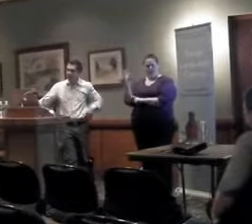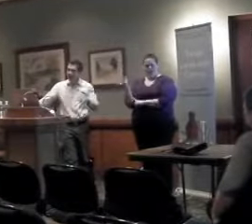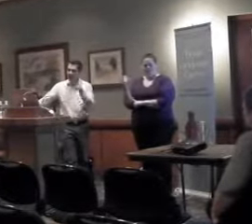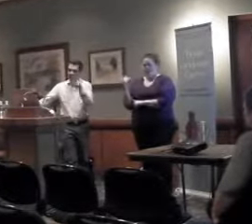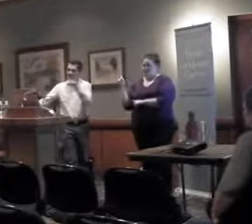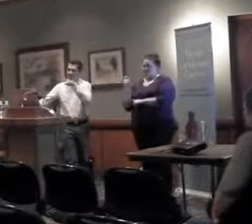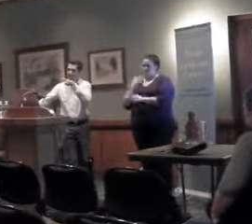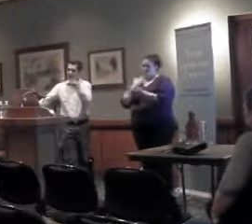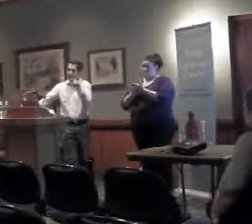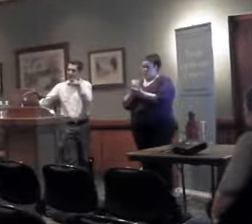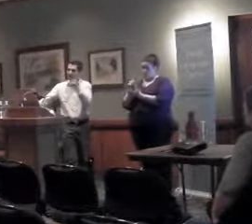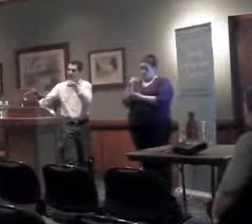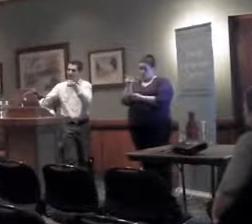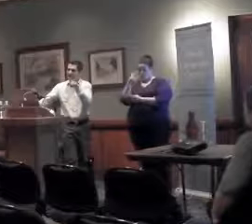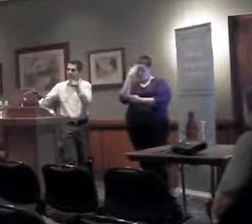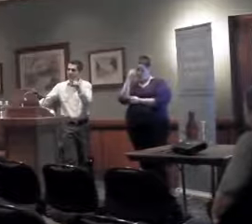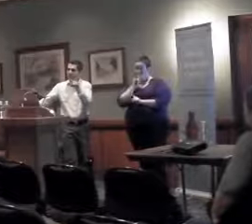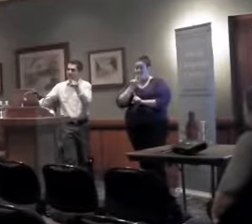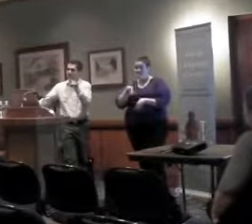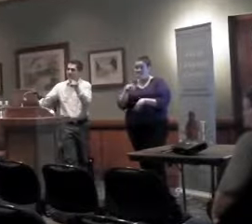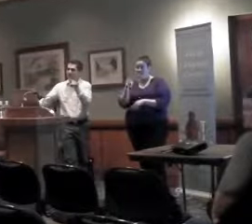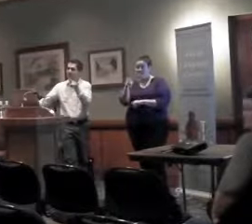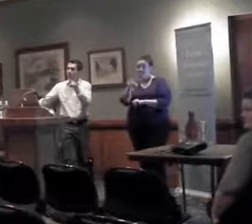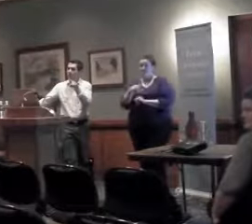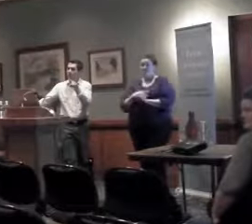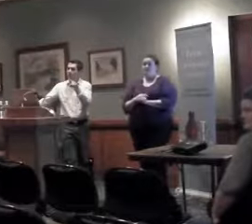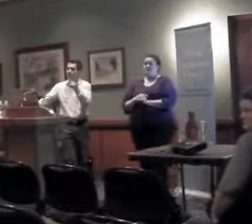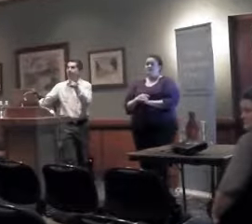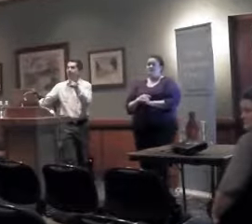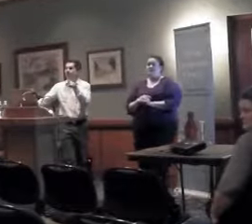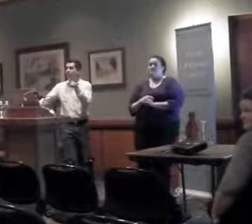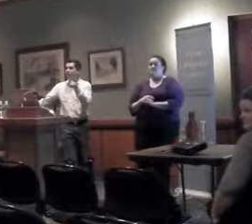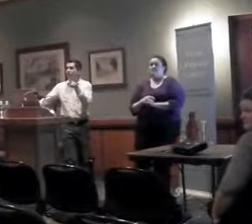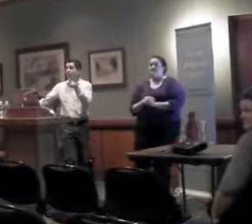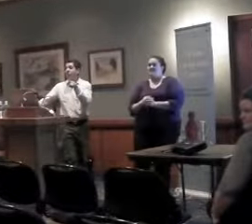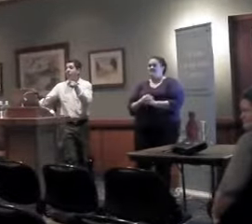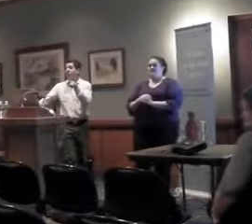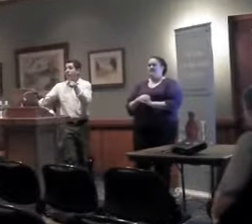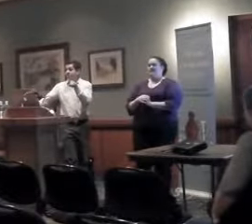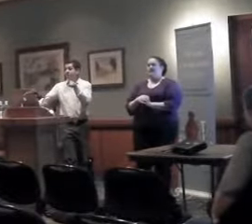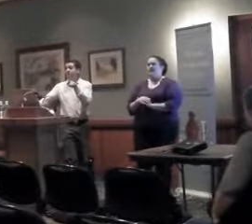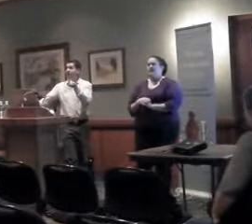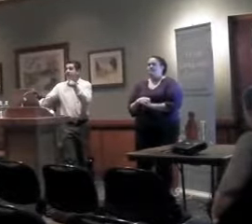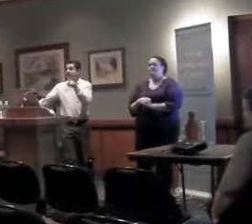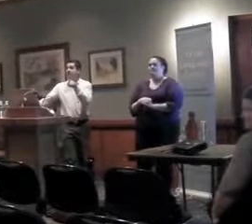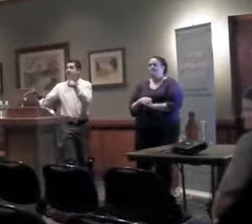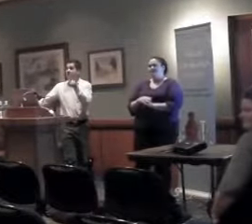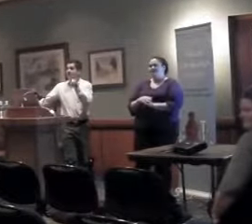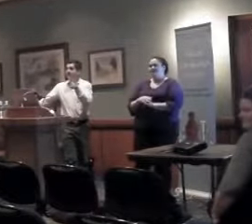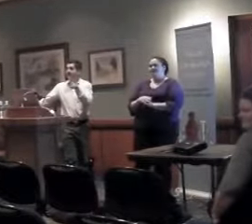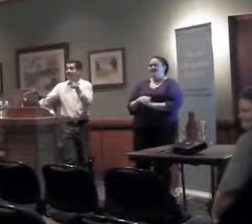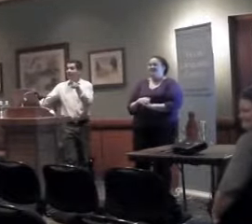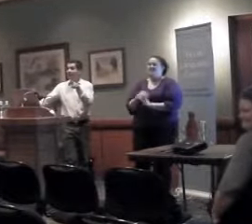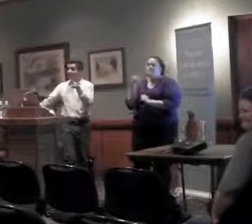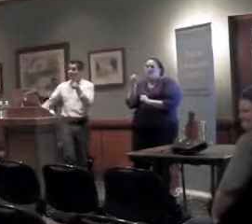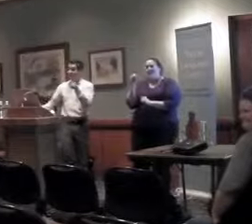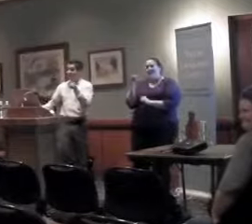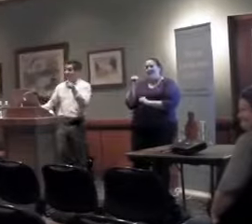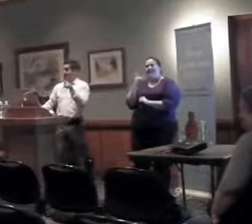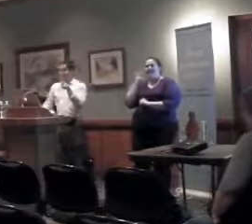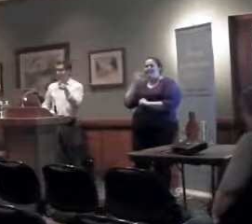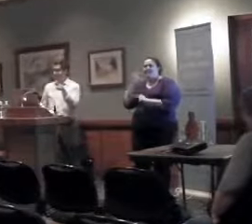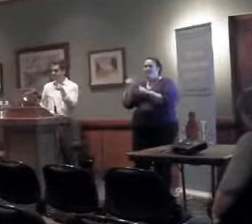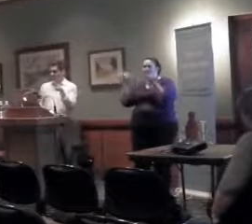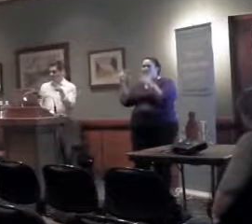answer to that. Maybe our ASL instructors might have an idea why. Well, yeah, sure. Texas is big. That's But so is